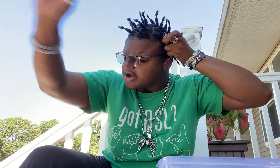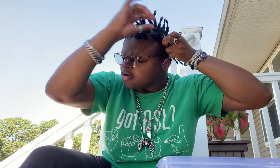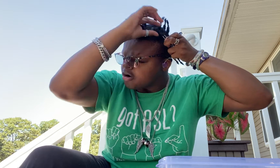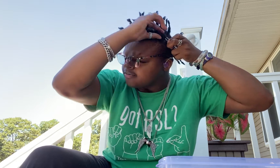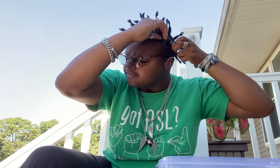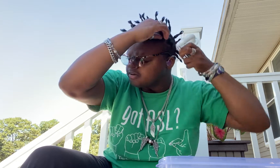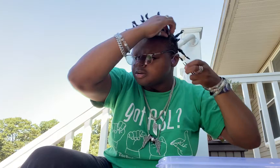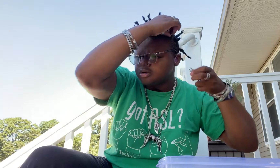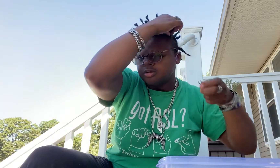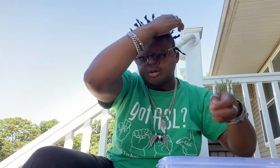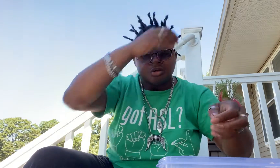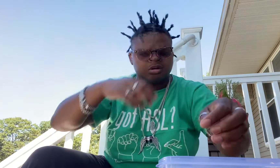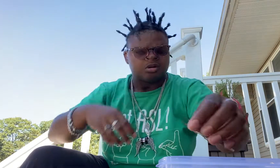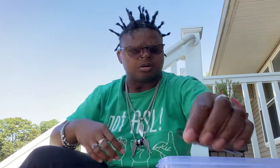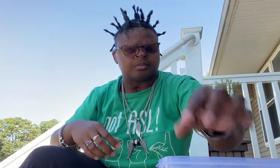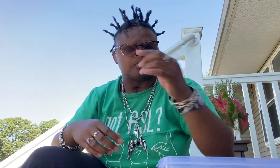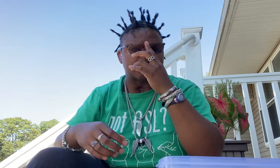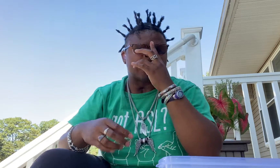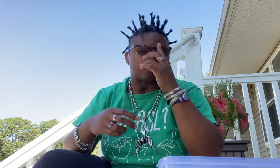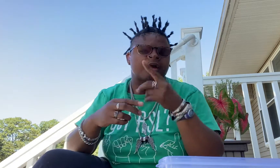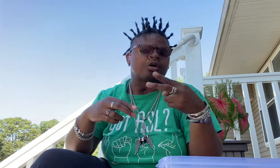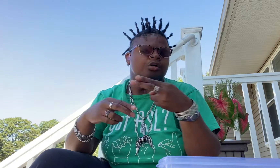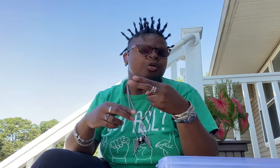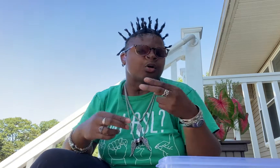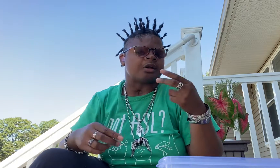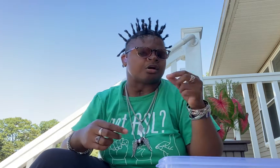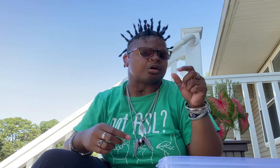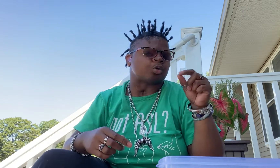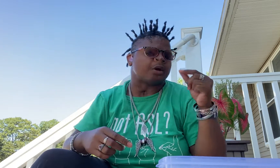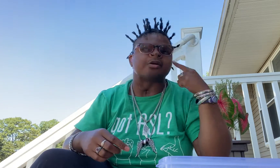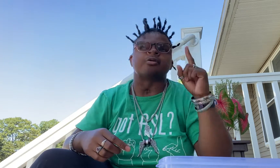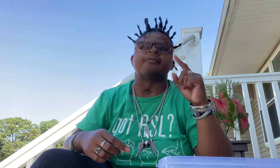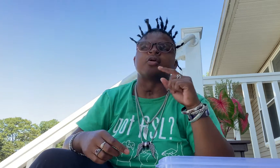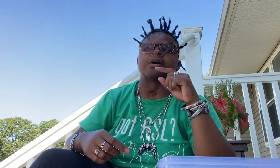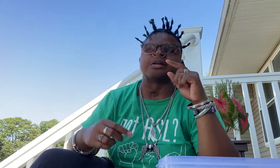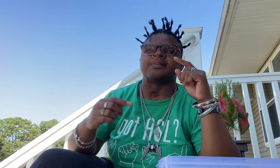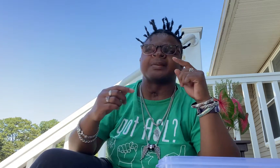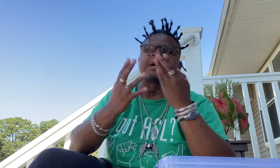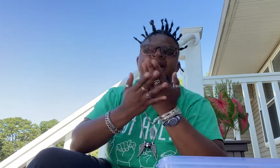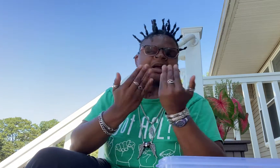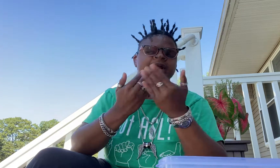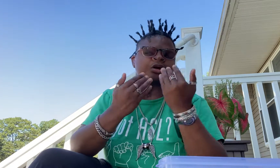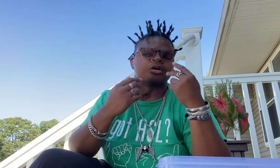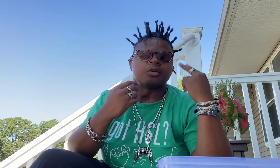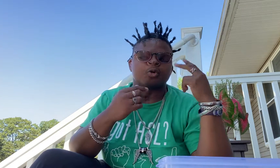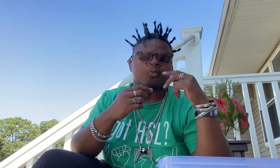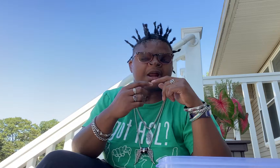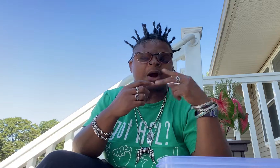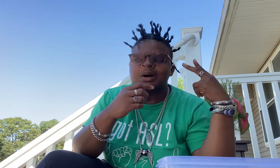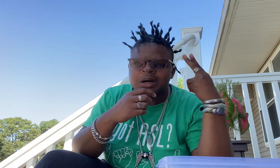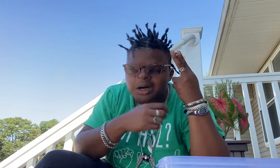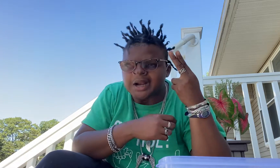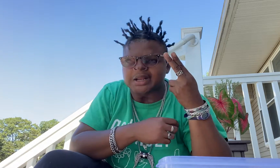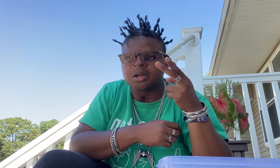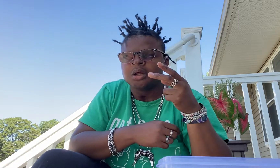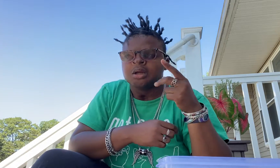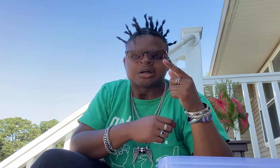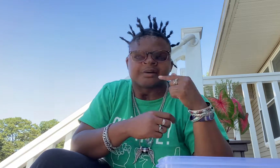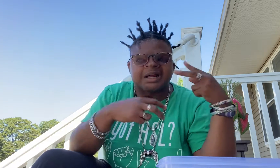off. That's why I use the tweezers for, is to make it easier to remove without cutting. Because if I